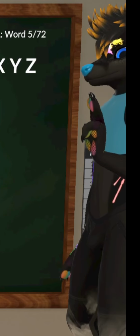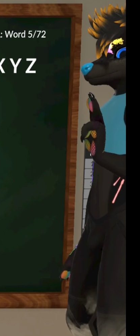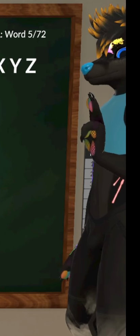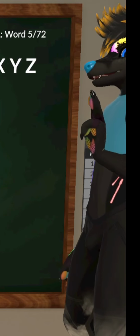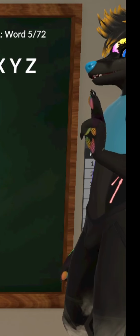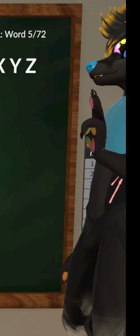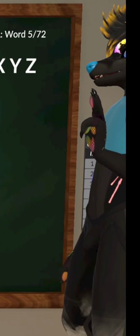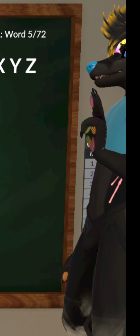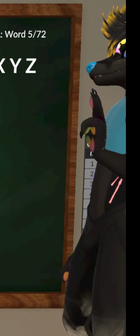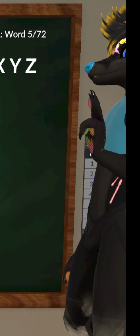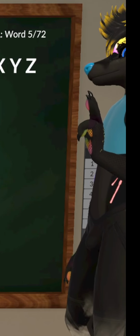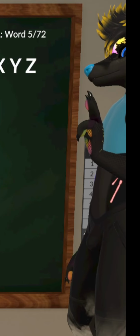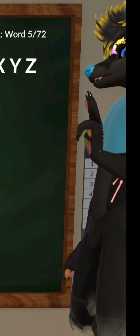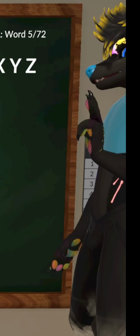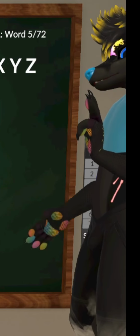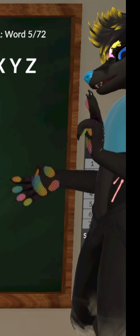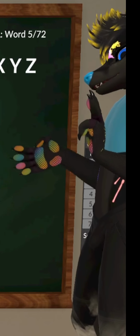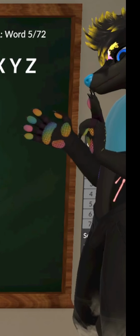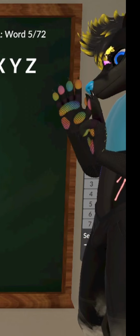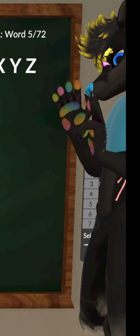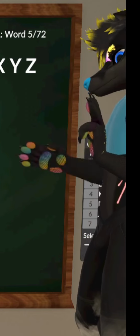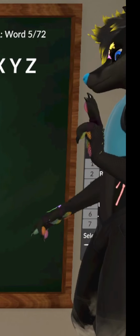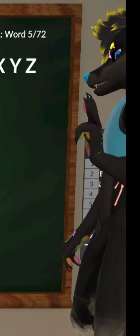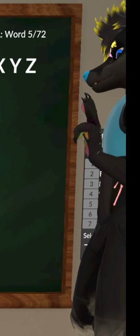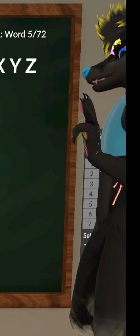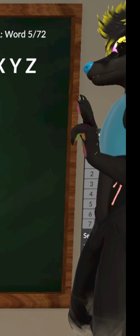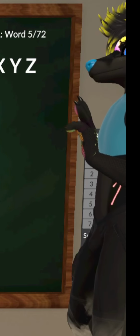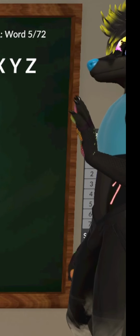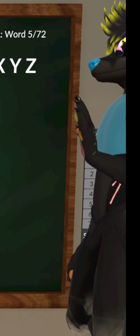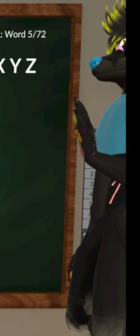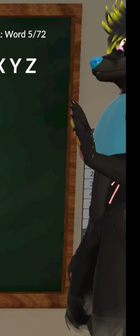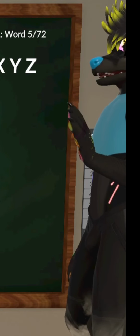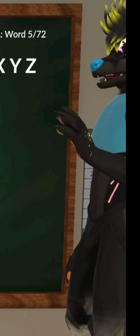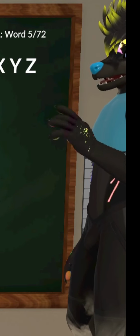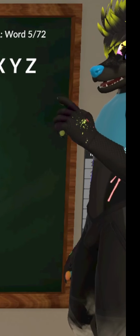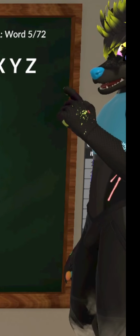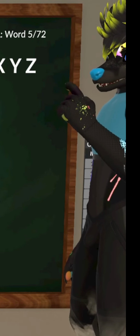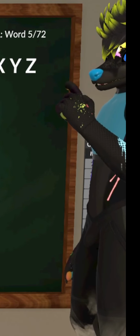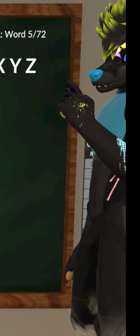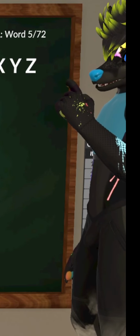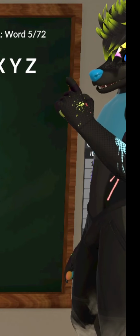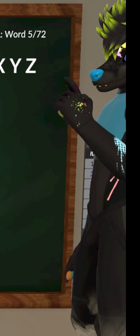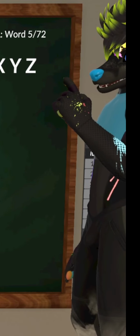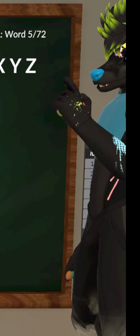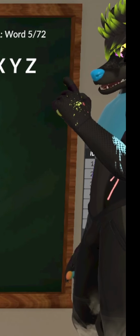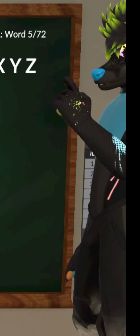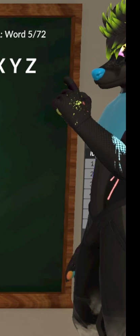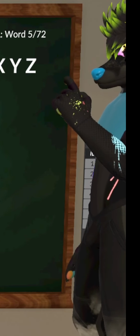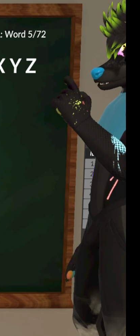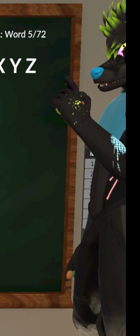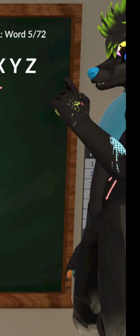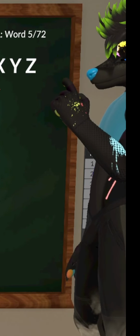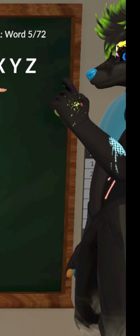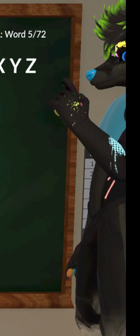It's X. okay, You're Florida. fine. Close enough. Oh, I'm sorry. I think it was something like this.